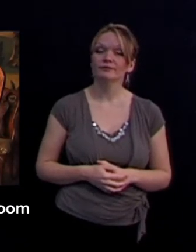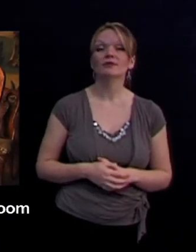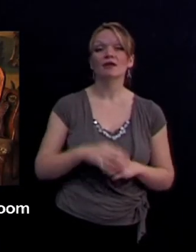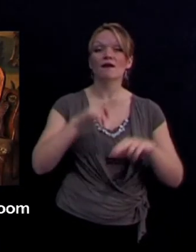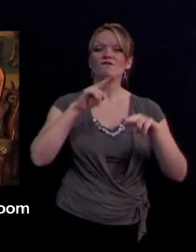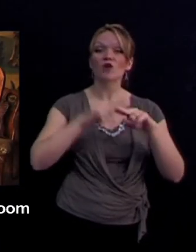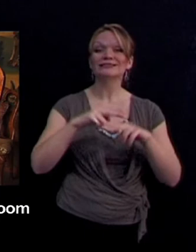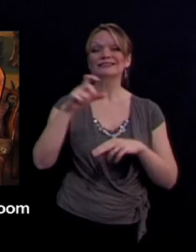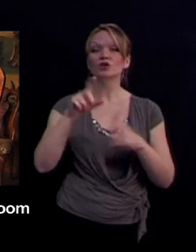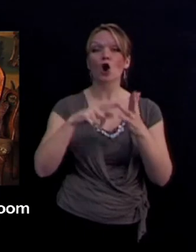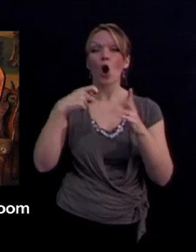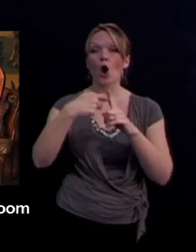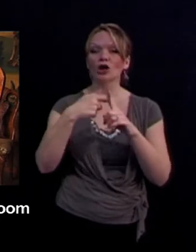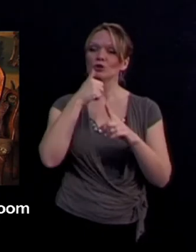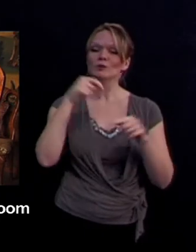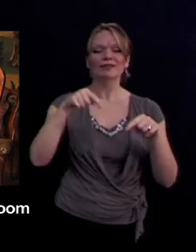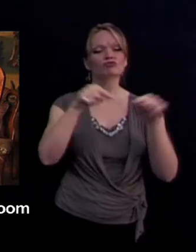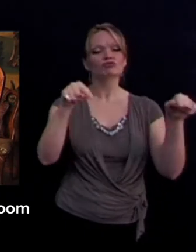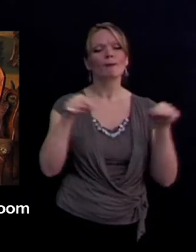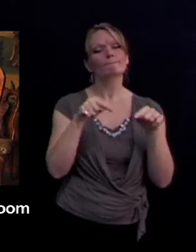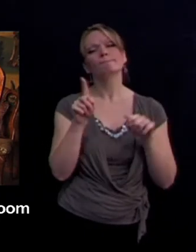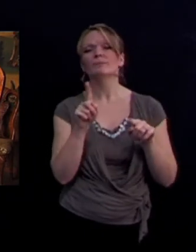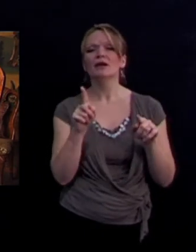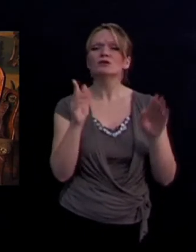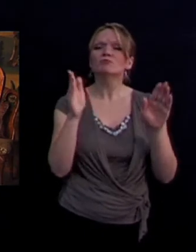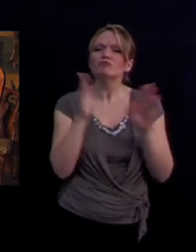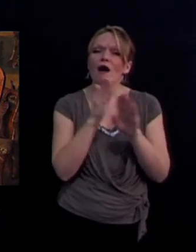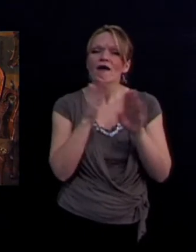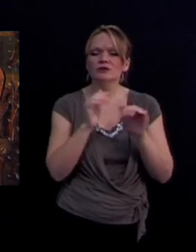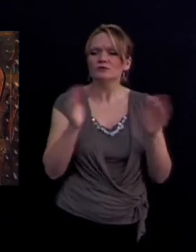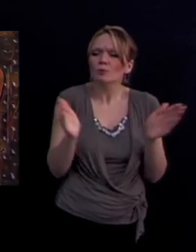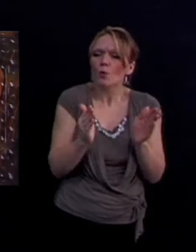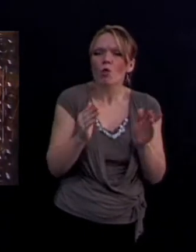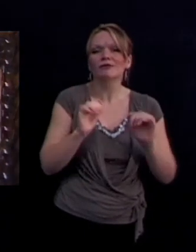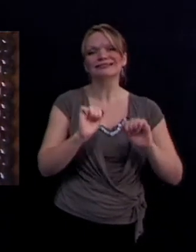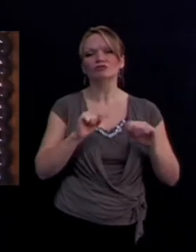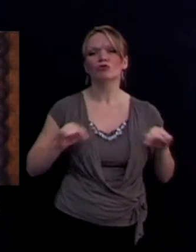Francis Cock would have used this room as his small, private sitting room.